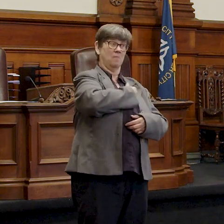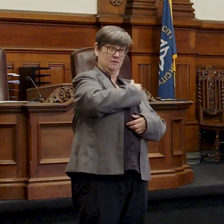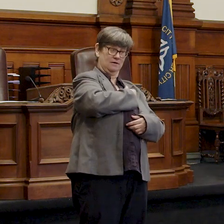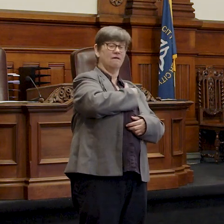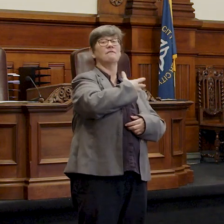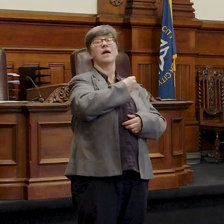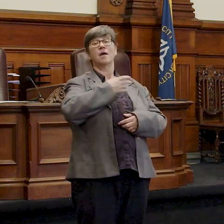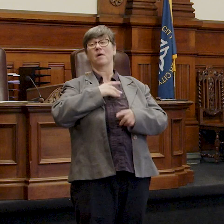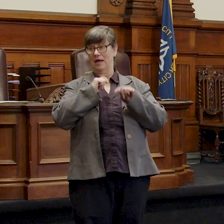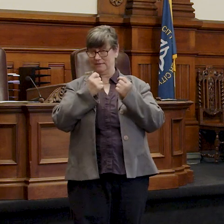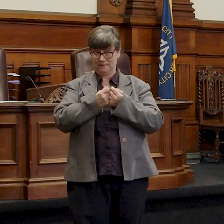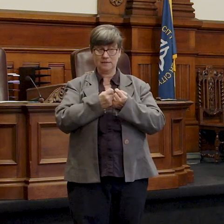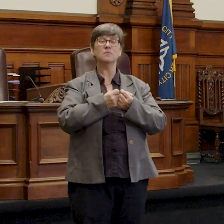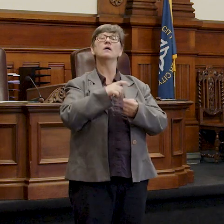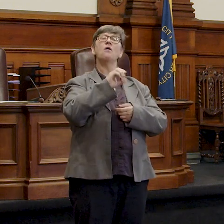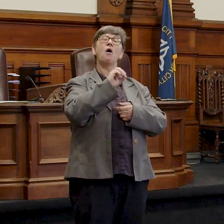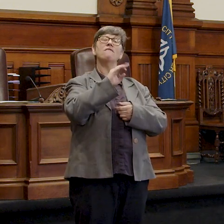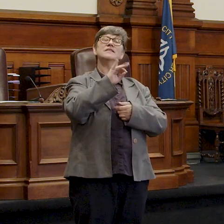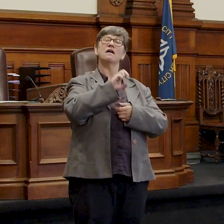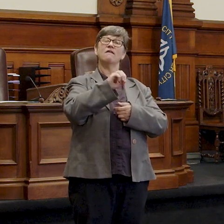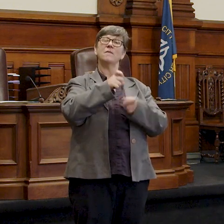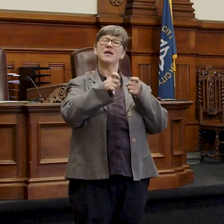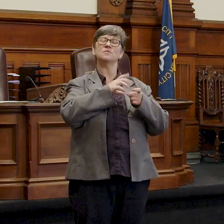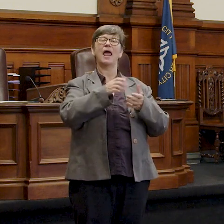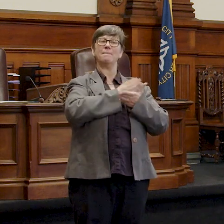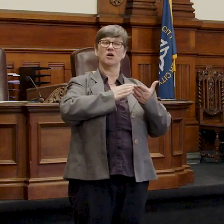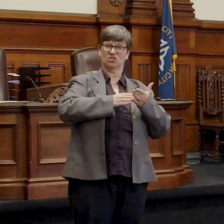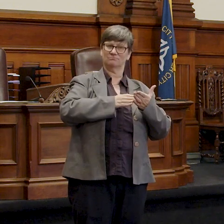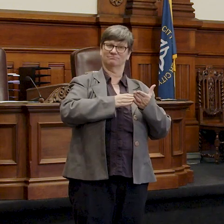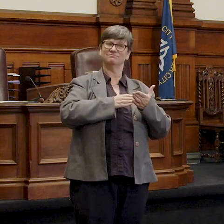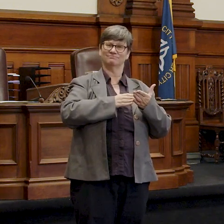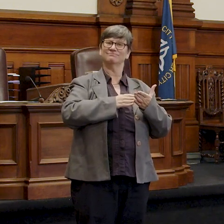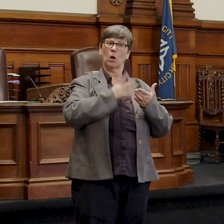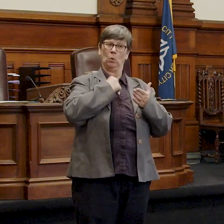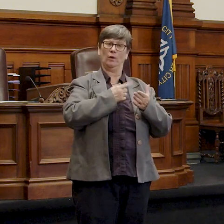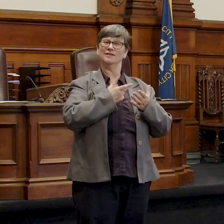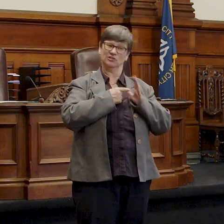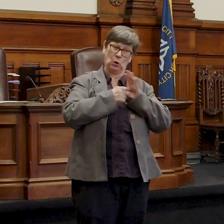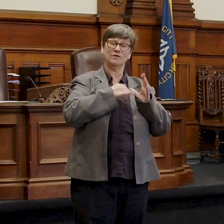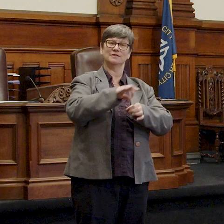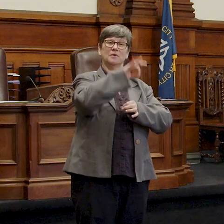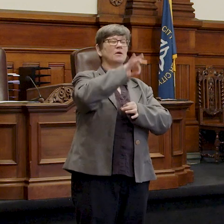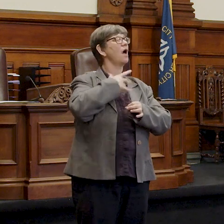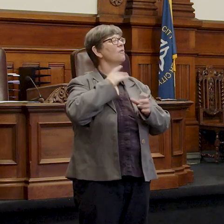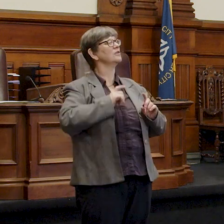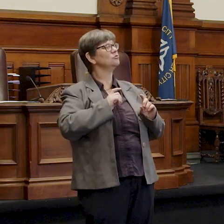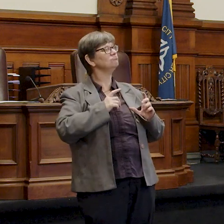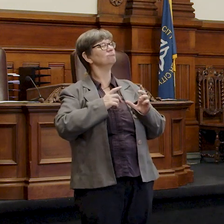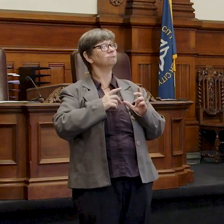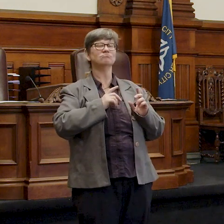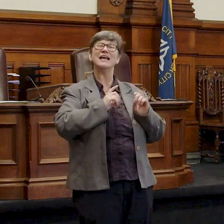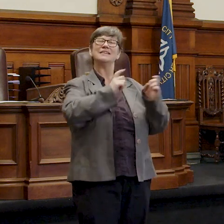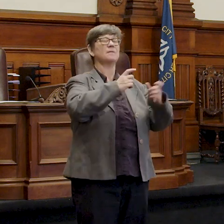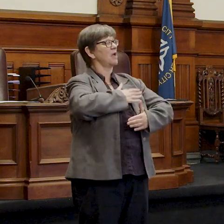does my team in the Office of Management and Budget. I'd like to extend my genuine appreciation to our Assistant Director,